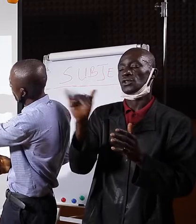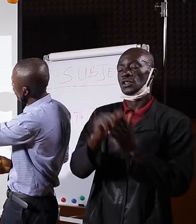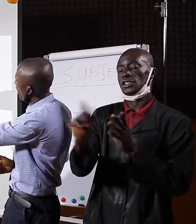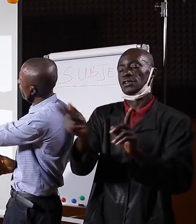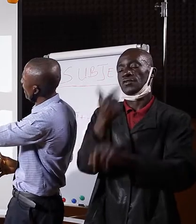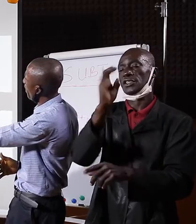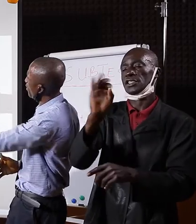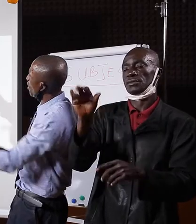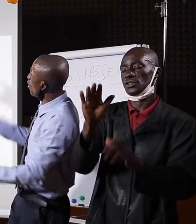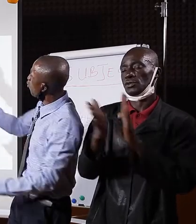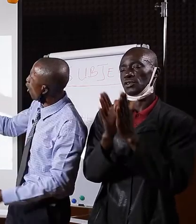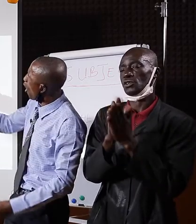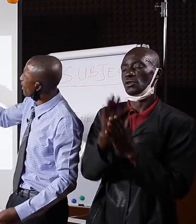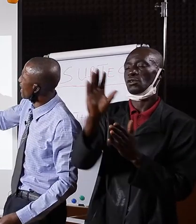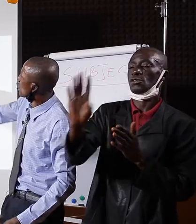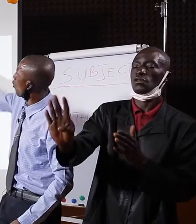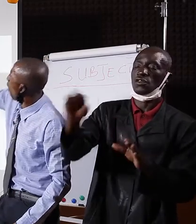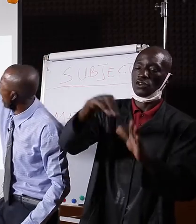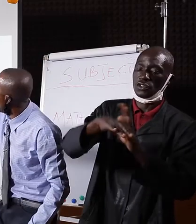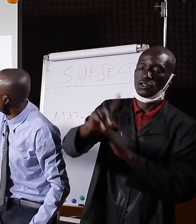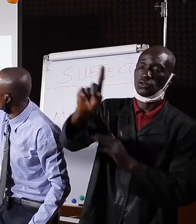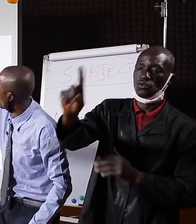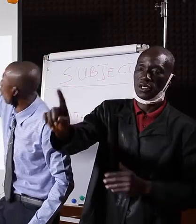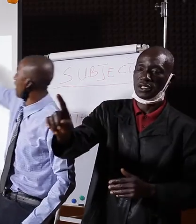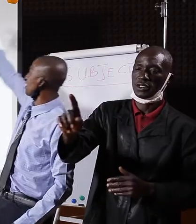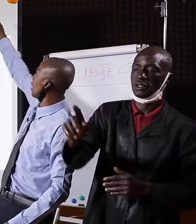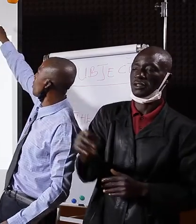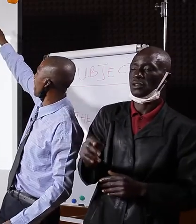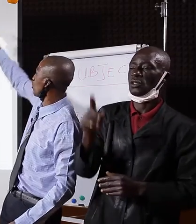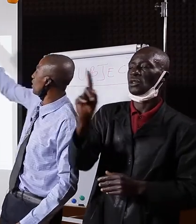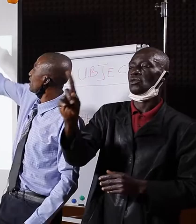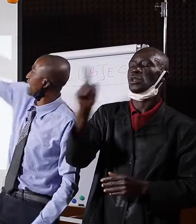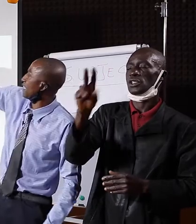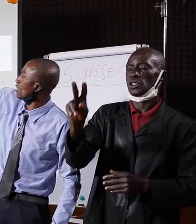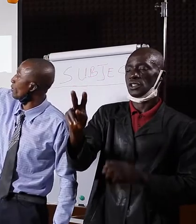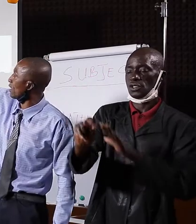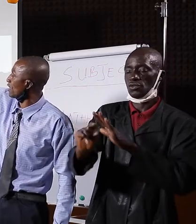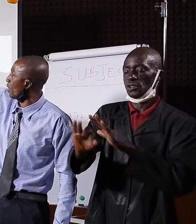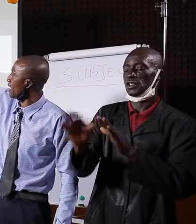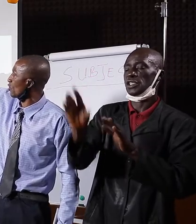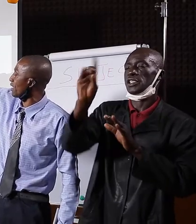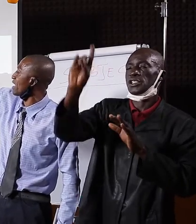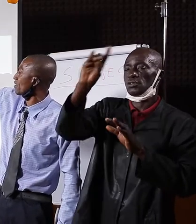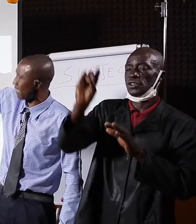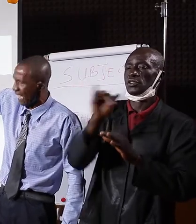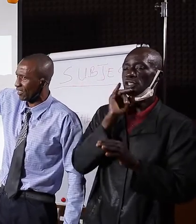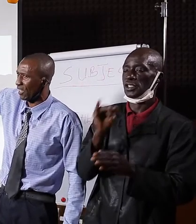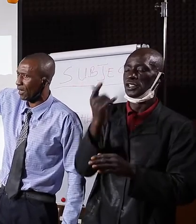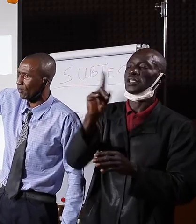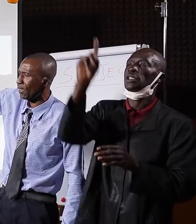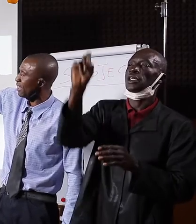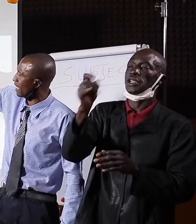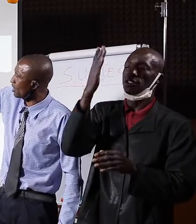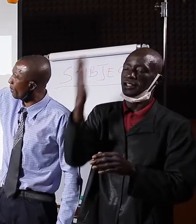first expression now becomes 4 into 1. 1 is the numerator. Then the denominator is the x